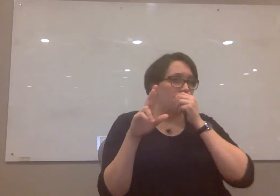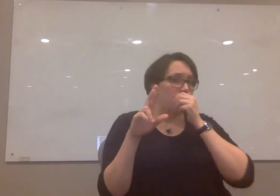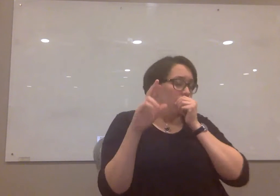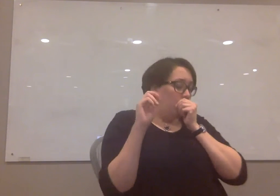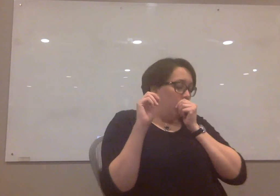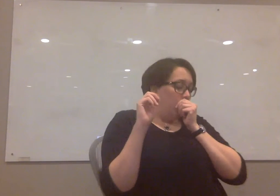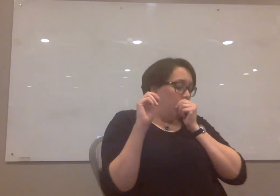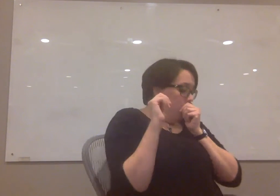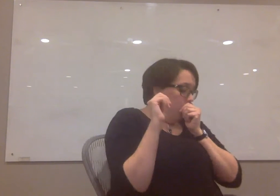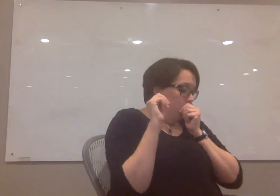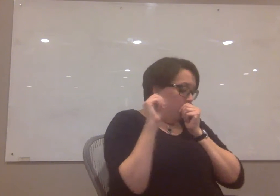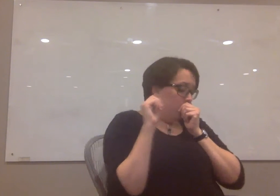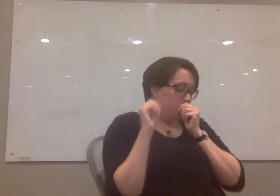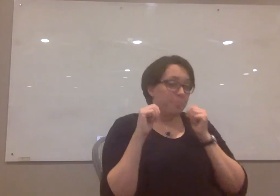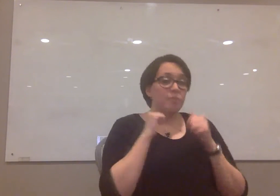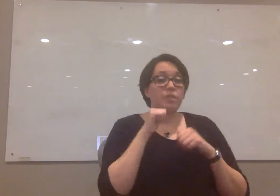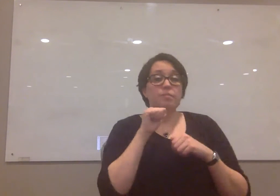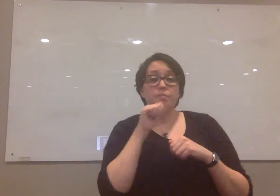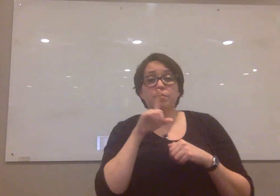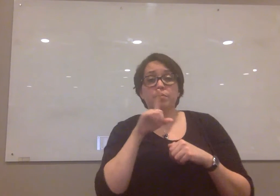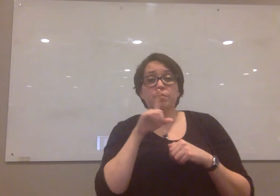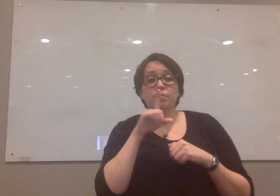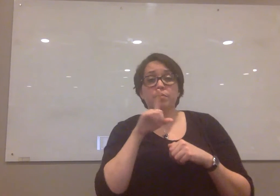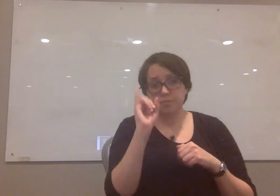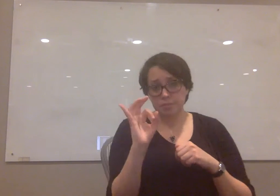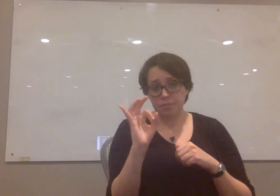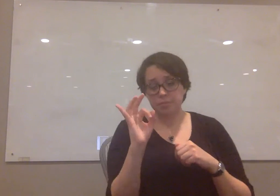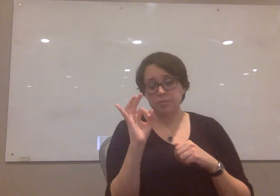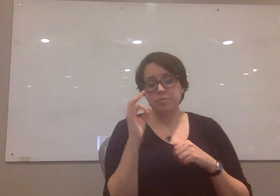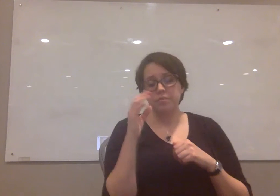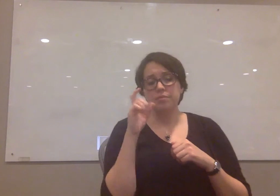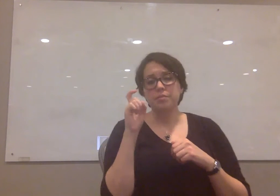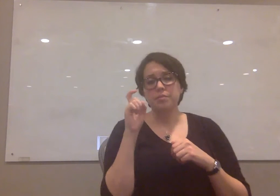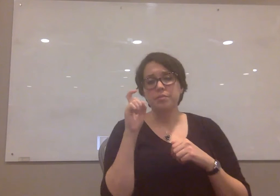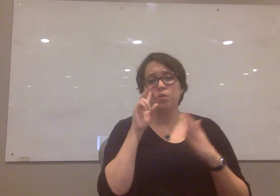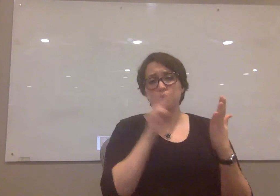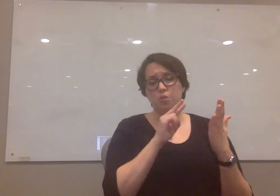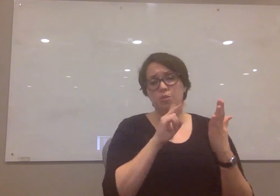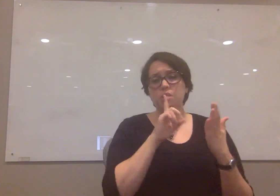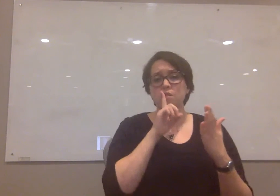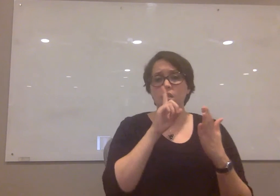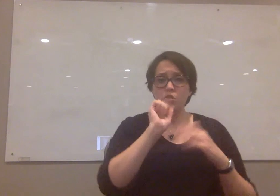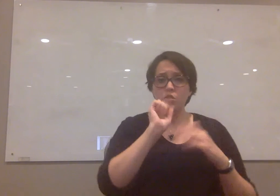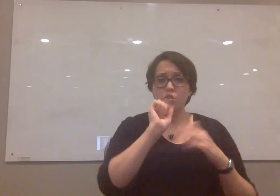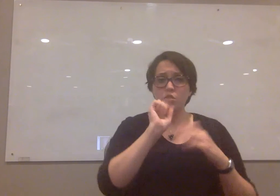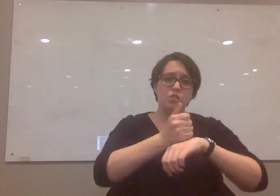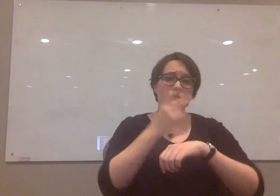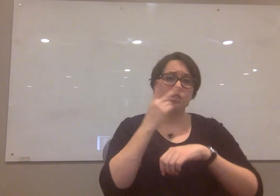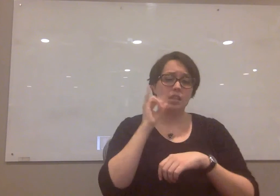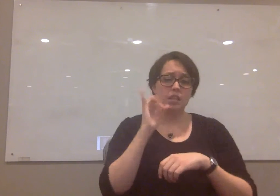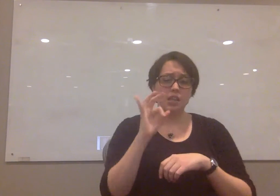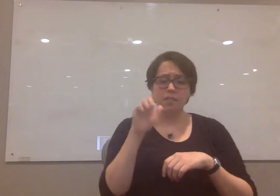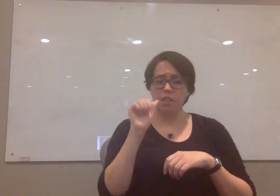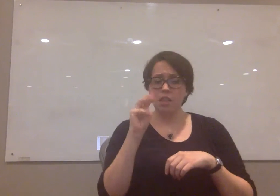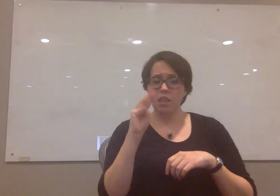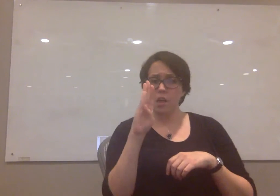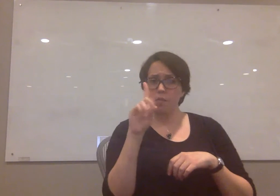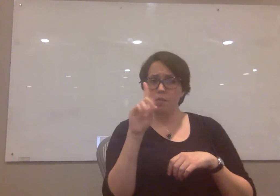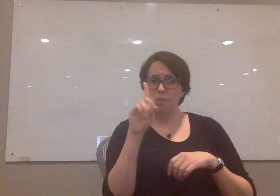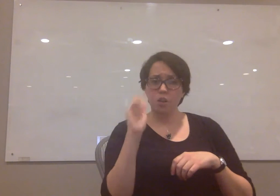I'm not even sure if, I'd have to look at the actual implementation to see if the lambda captures the